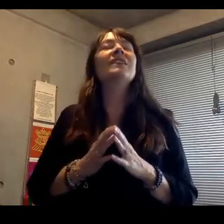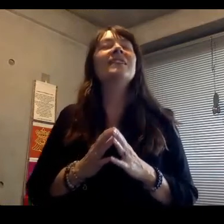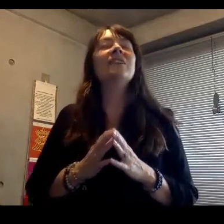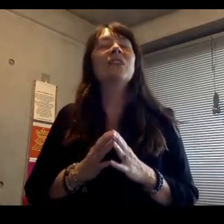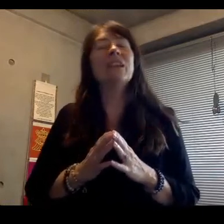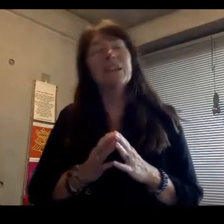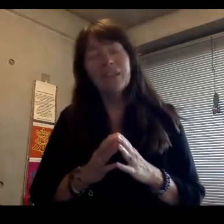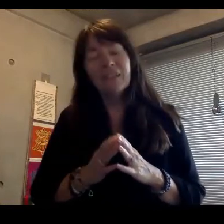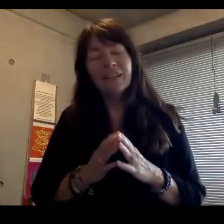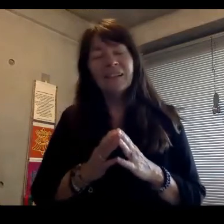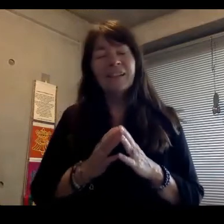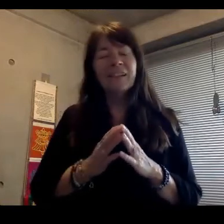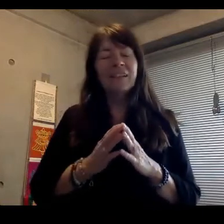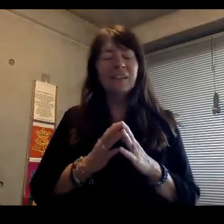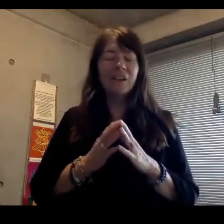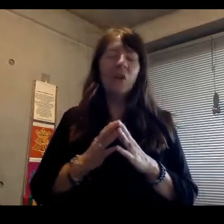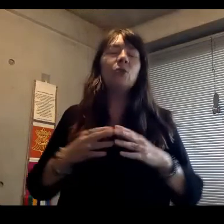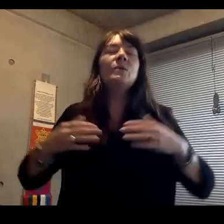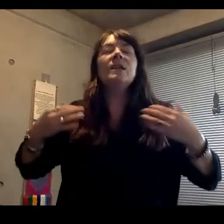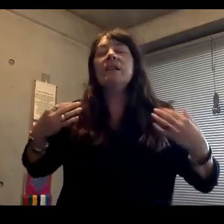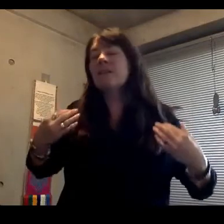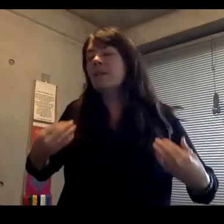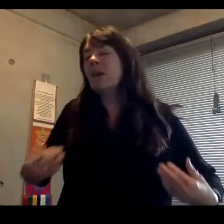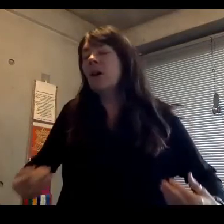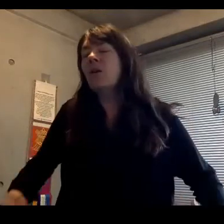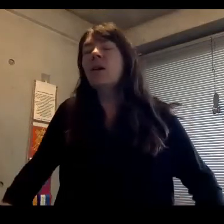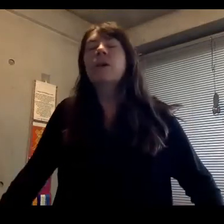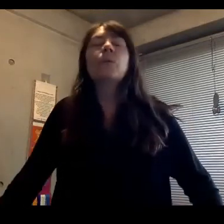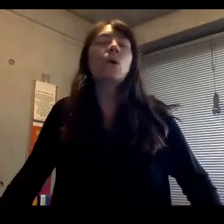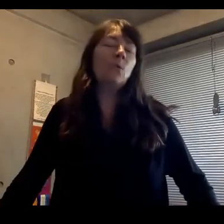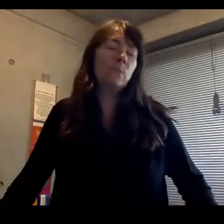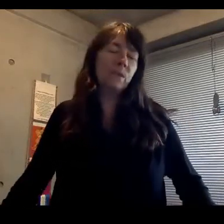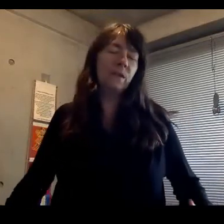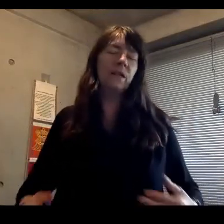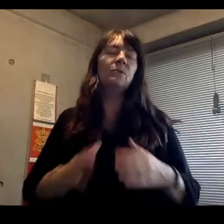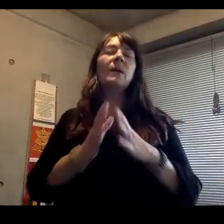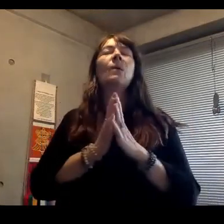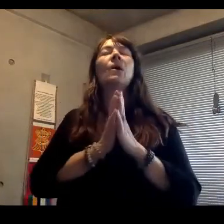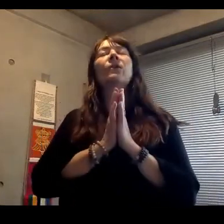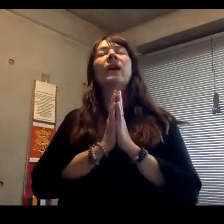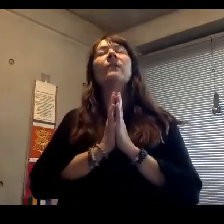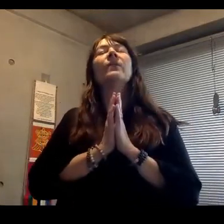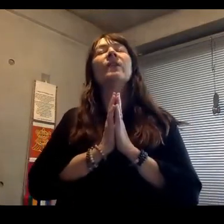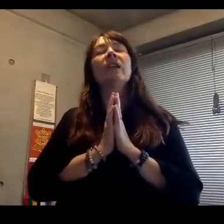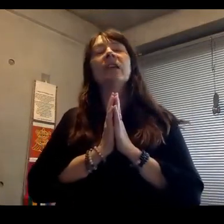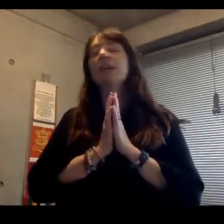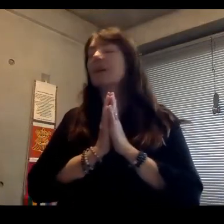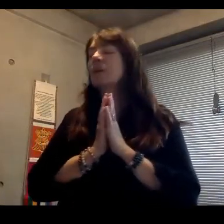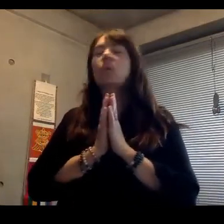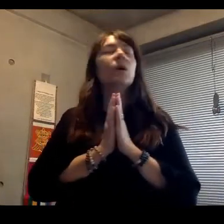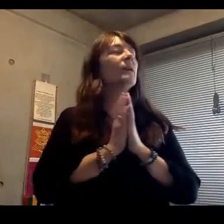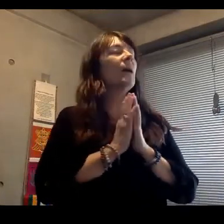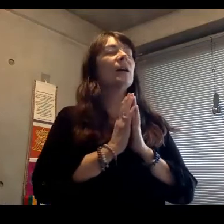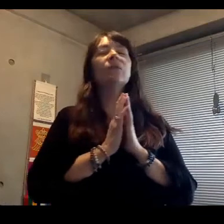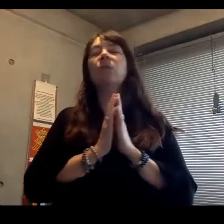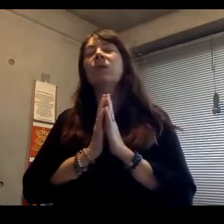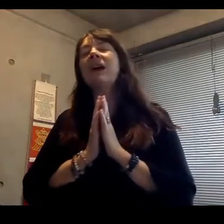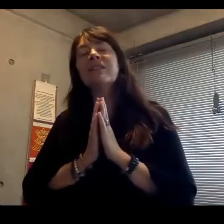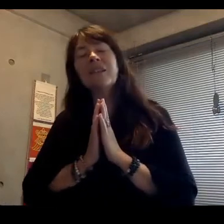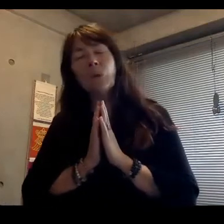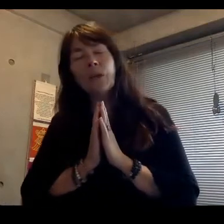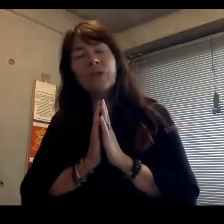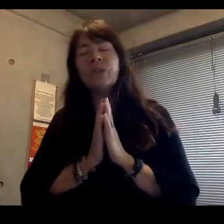most endearing. All you need is the long robes, and you may walk around thinking and walking back and